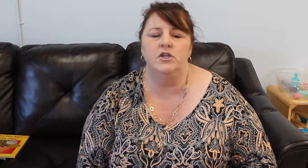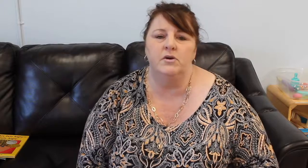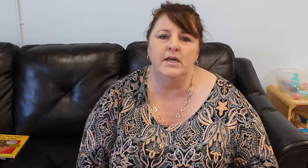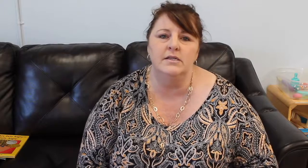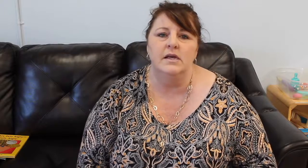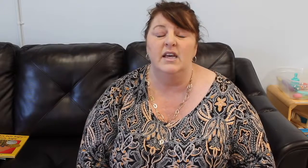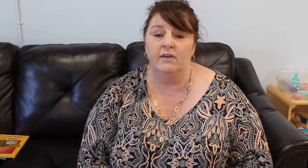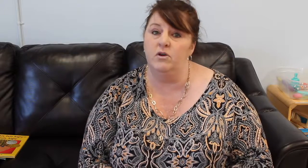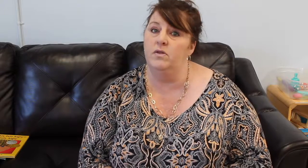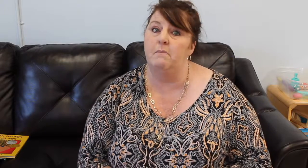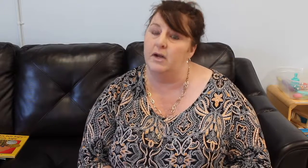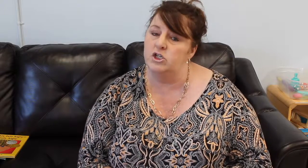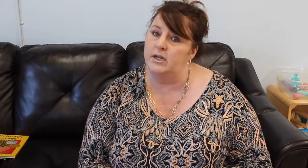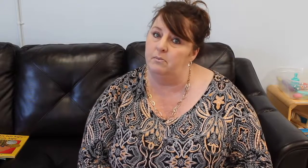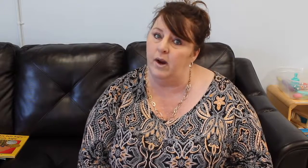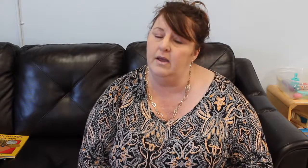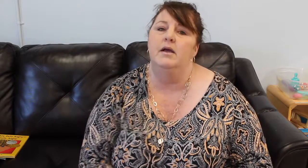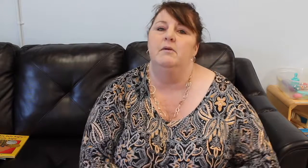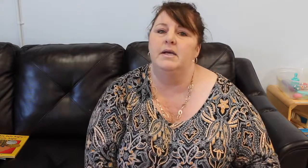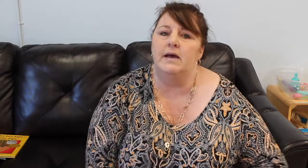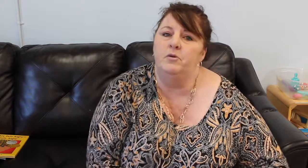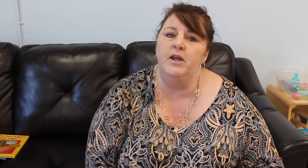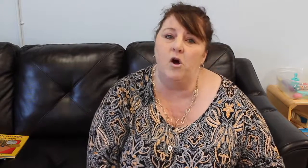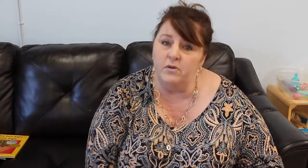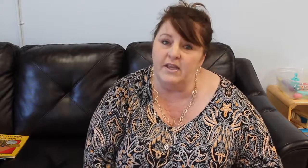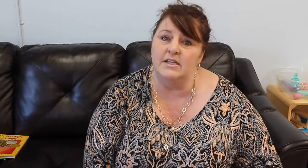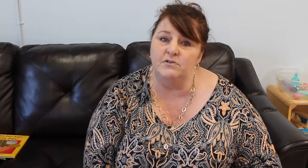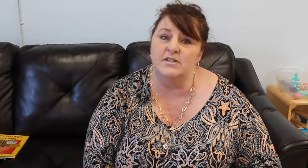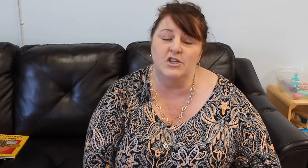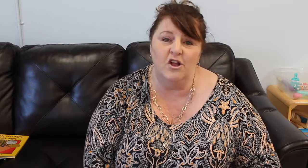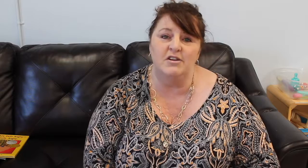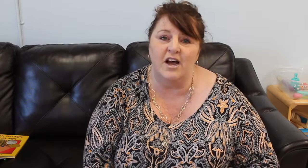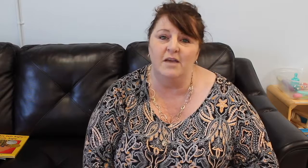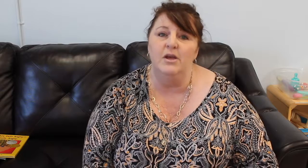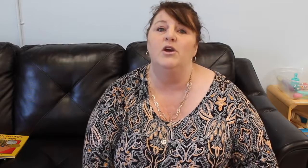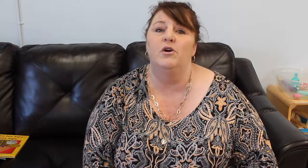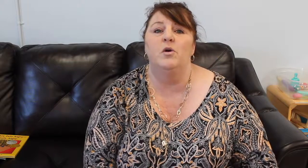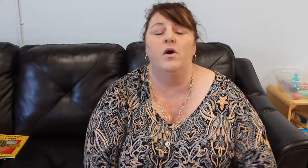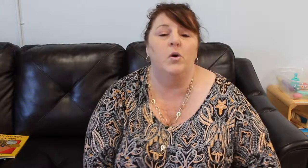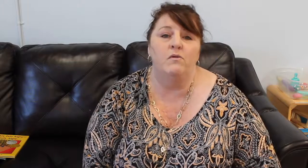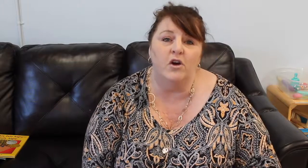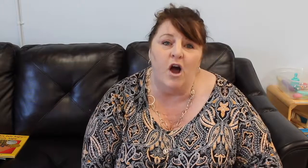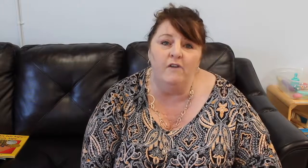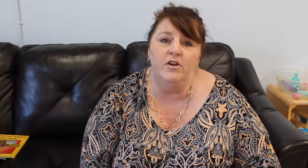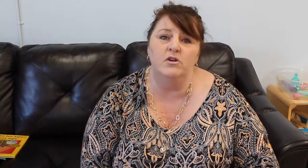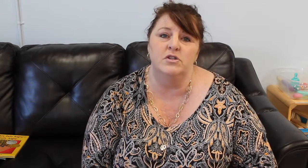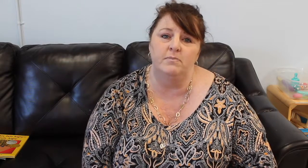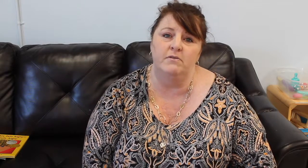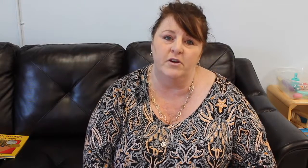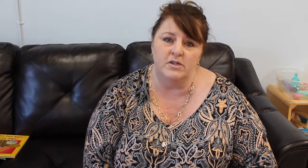your kids, give you that much needed break, because after being home with the kids for such a long time, you're gonna wanna go out for a coffee or do something for